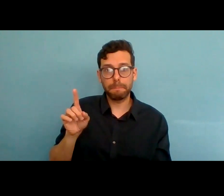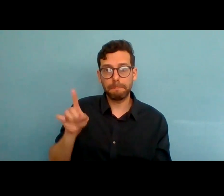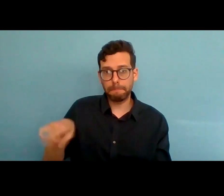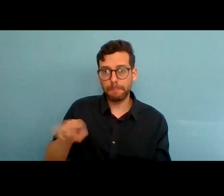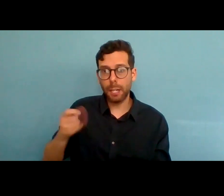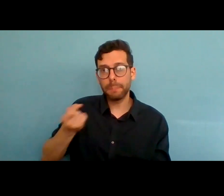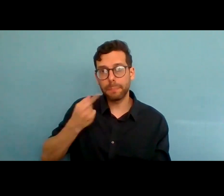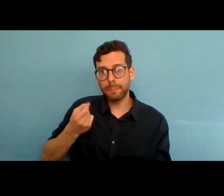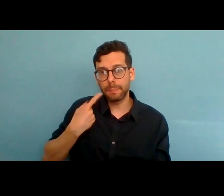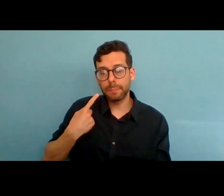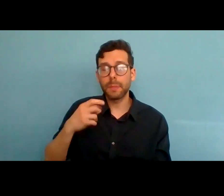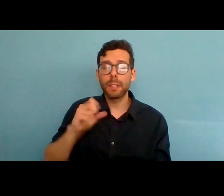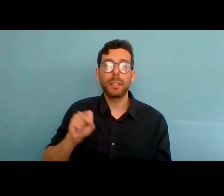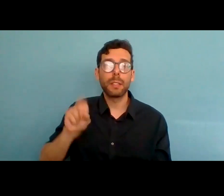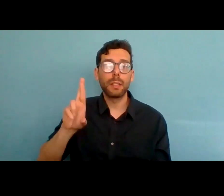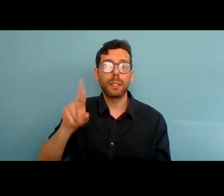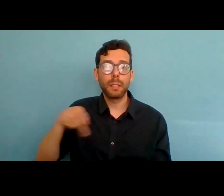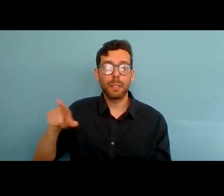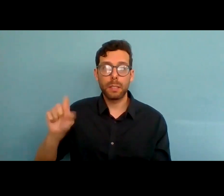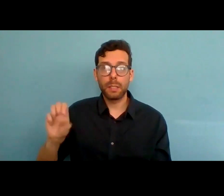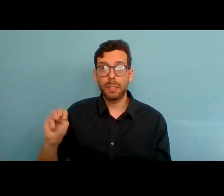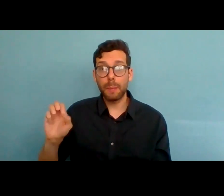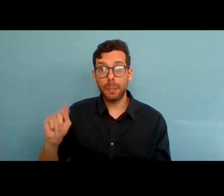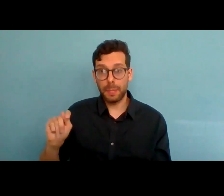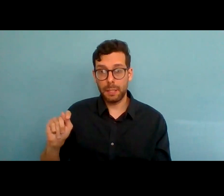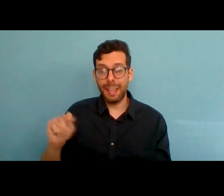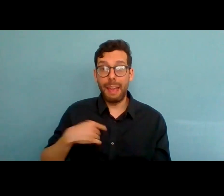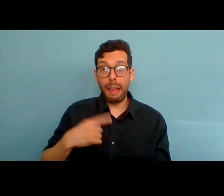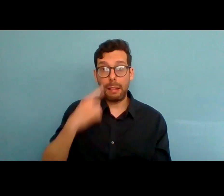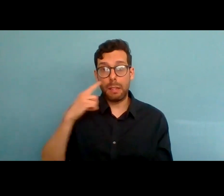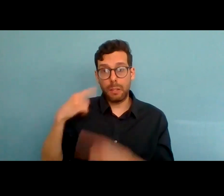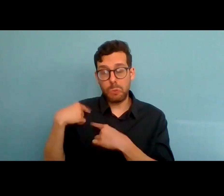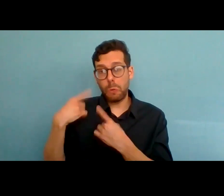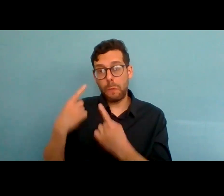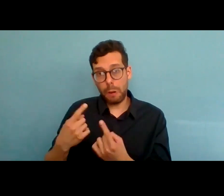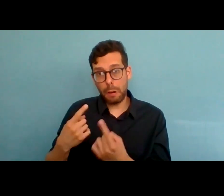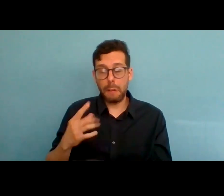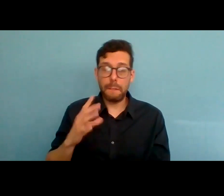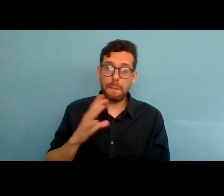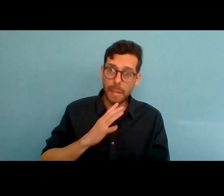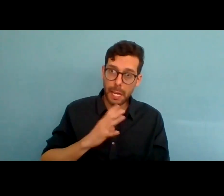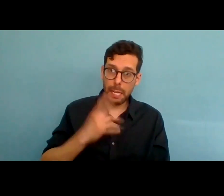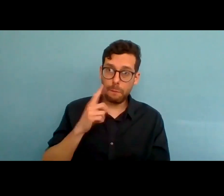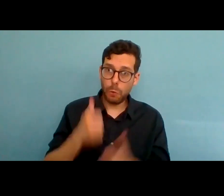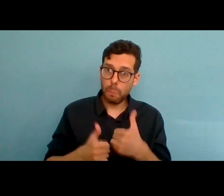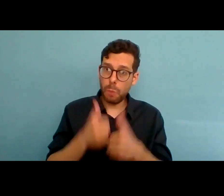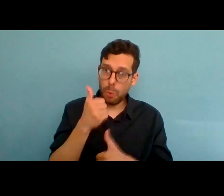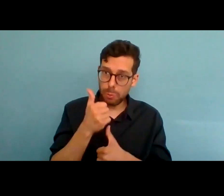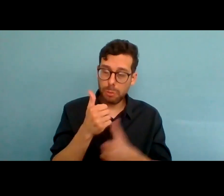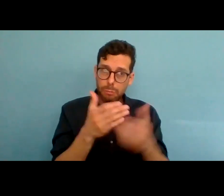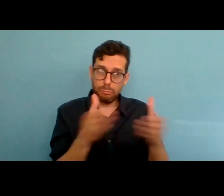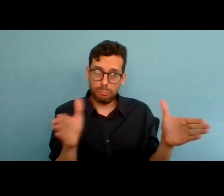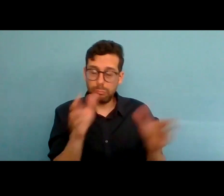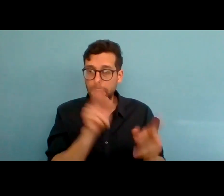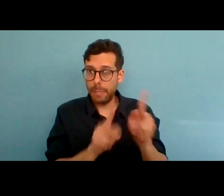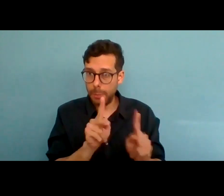supplements. And so I think that is, to date, been just fine for most of society. And so I don't think that when you